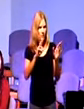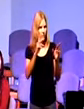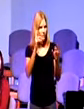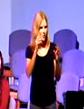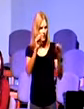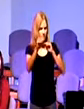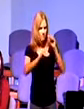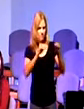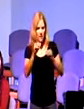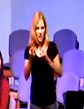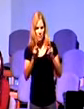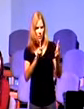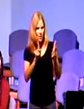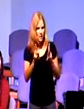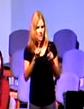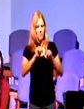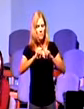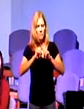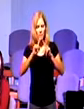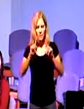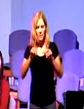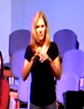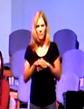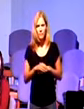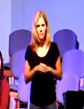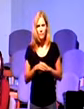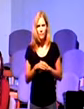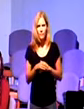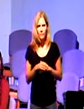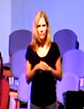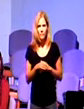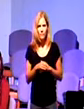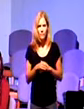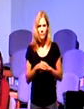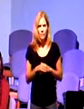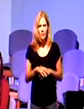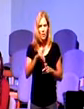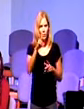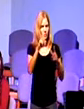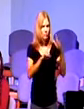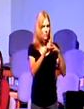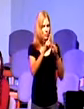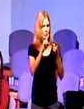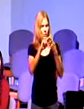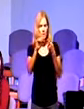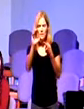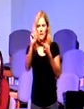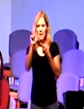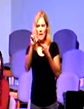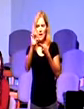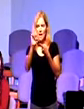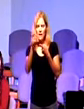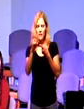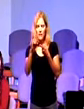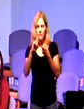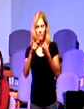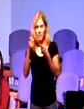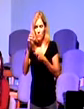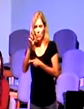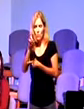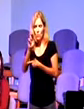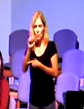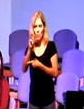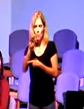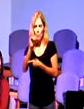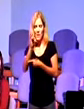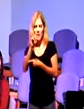parties and packing. But the two that stand out in my mind, one was Alex from Rwanda and the genocide that he went through